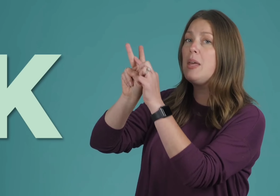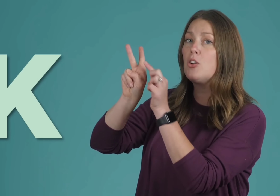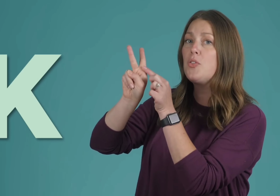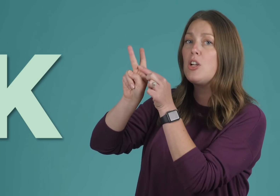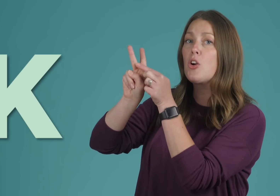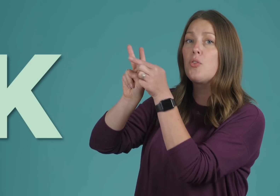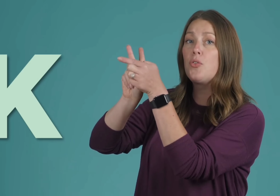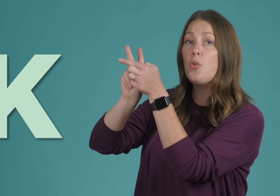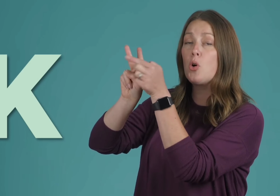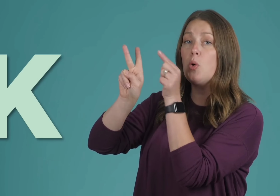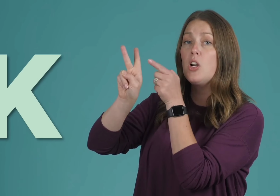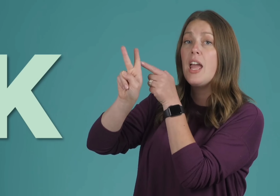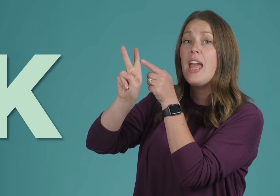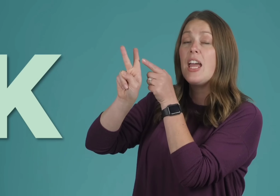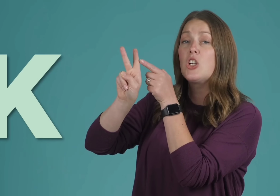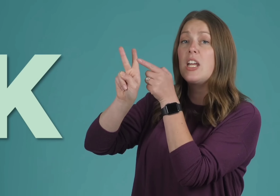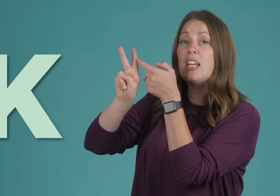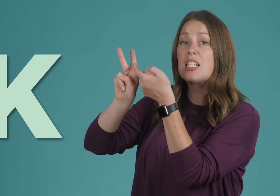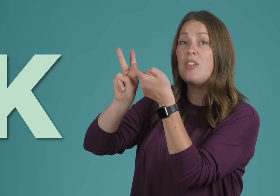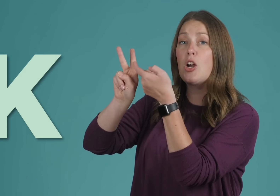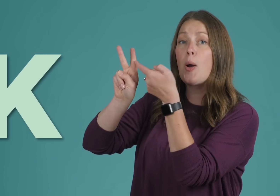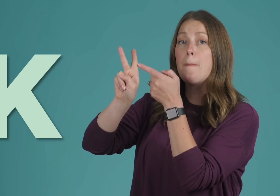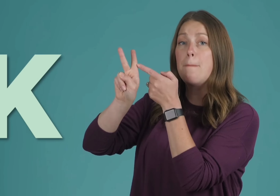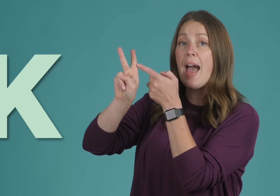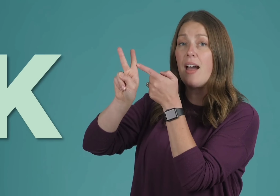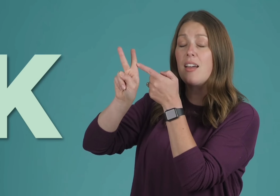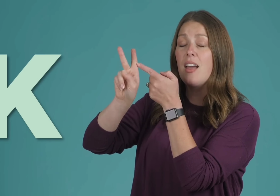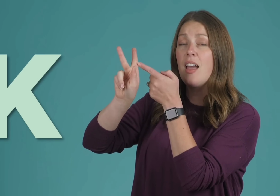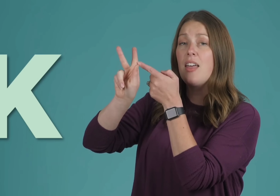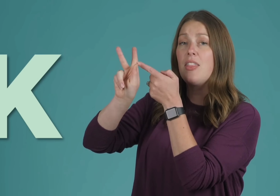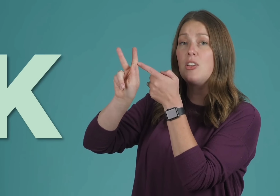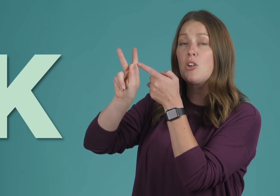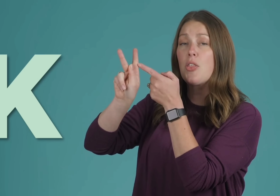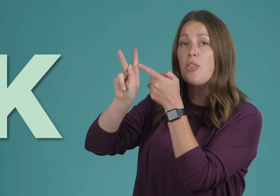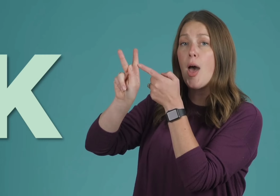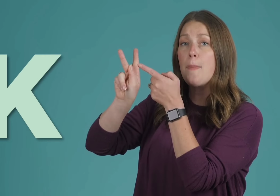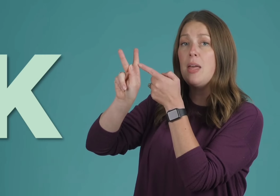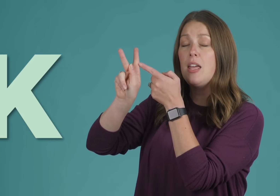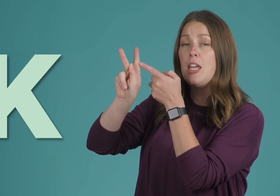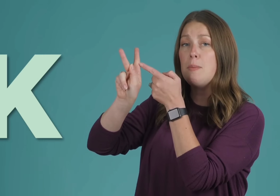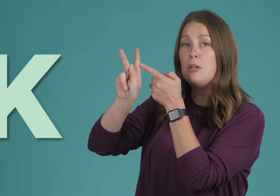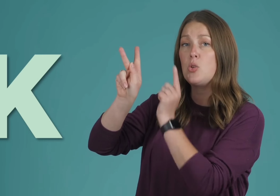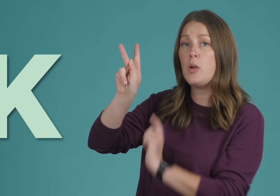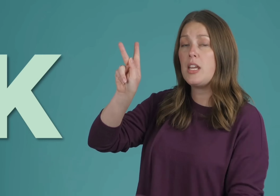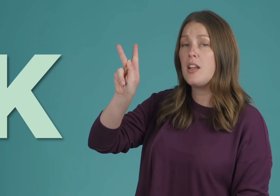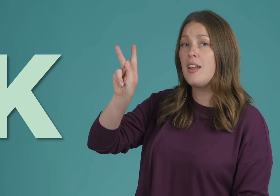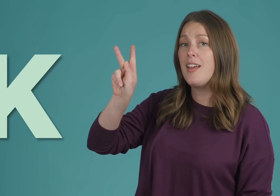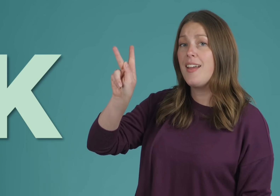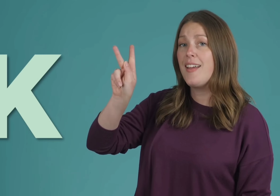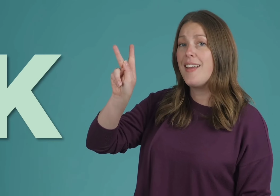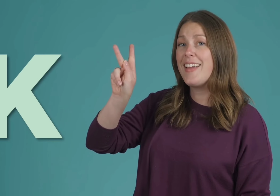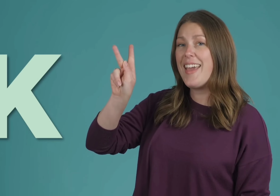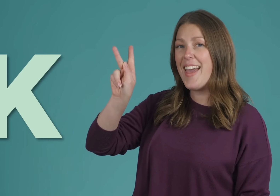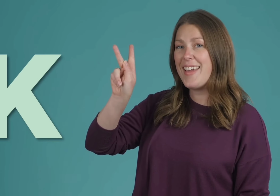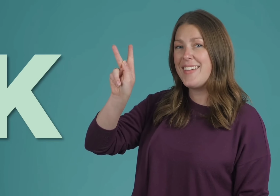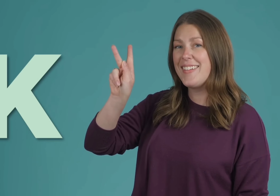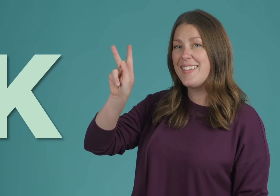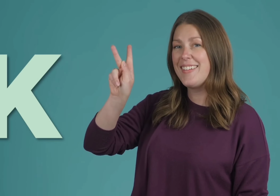middle finger forward and your index finger back. And your thumb in between. K. K. Letter